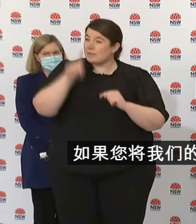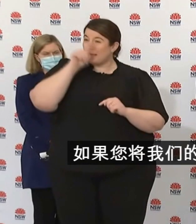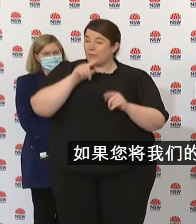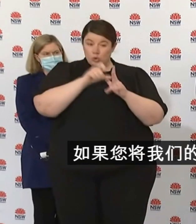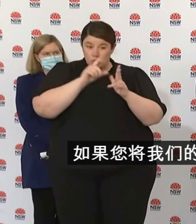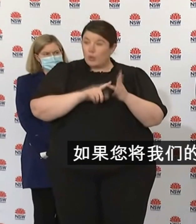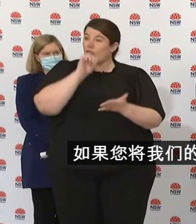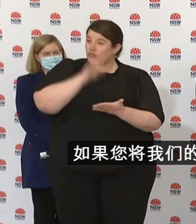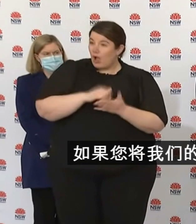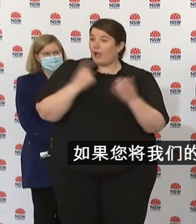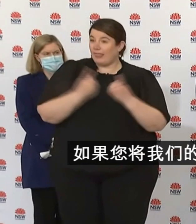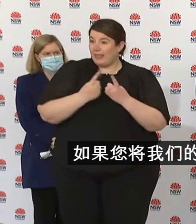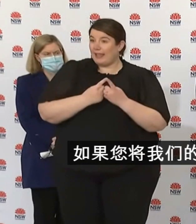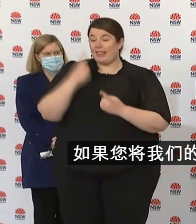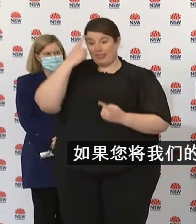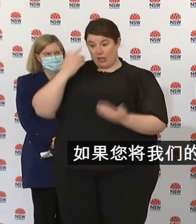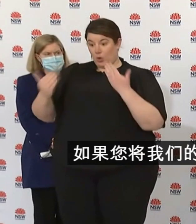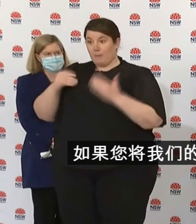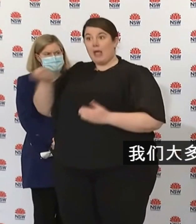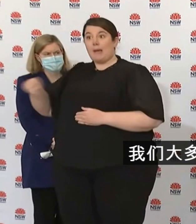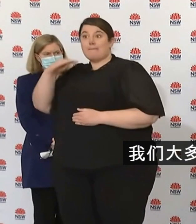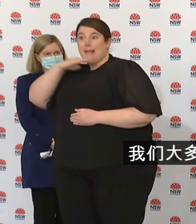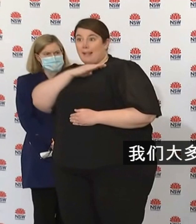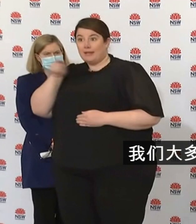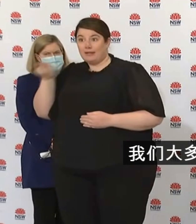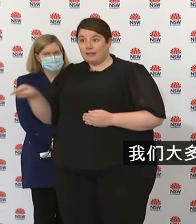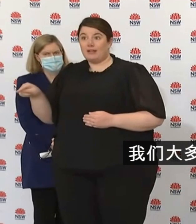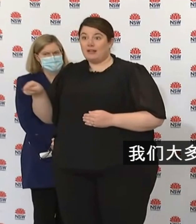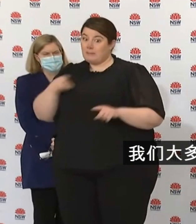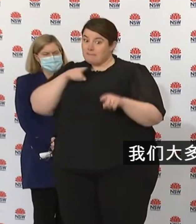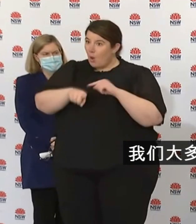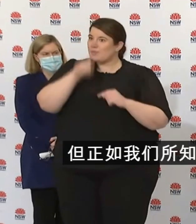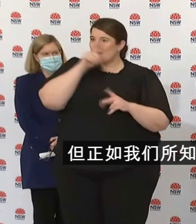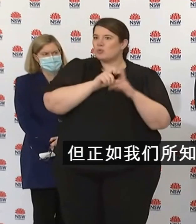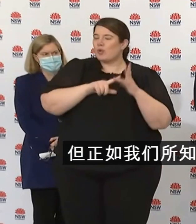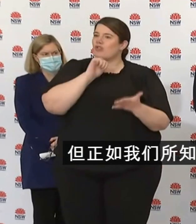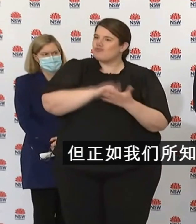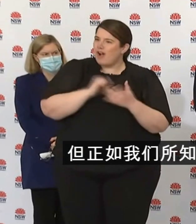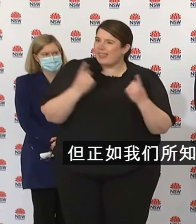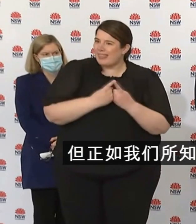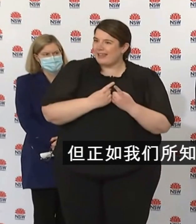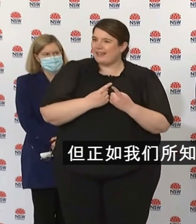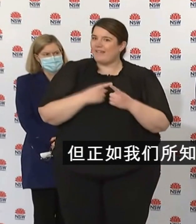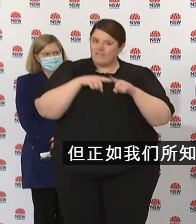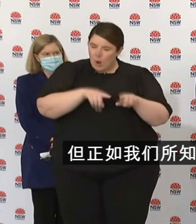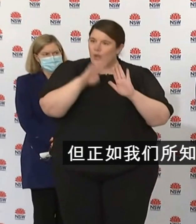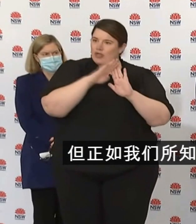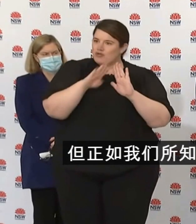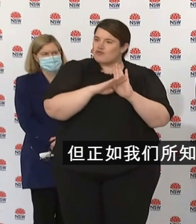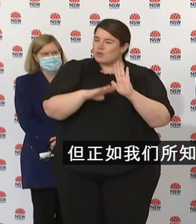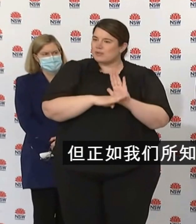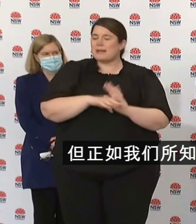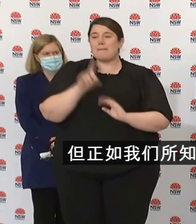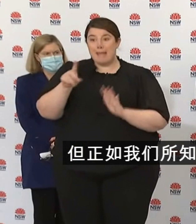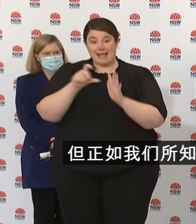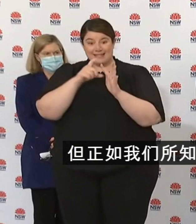our mobility data to when Melbourne was in lockdown, the vast majority of our citizens are doing the right thing. But as we know, the Delta strain is